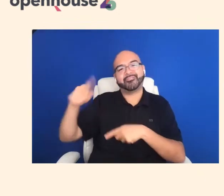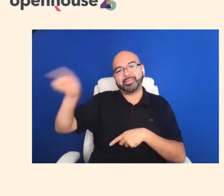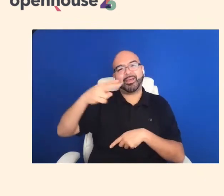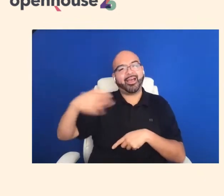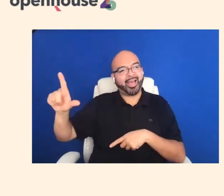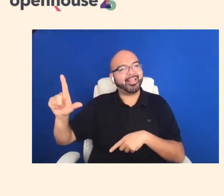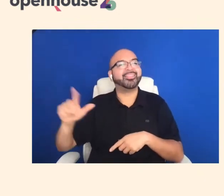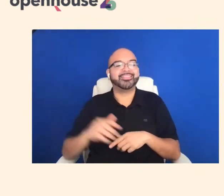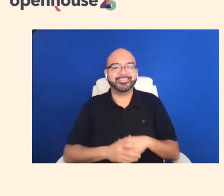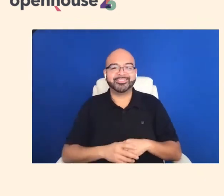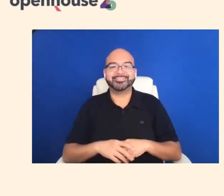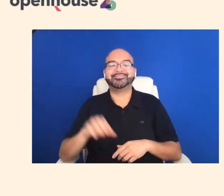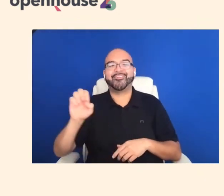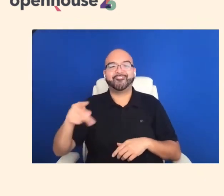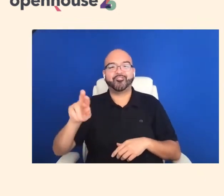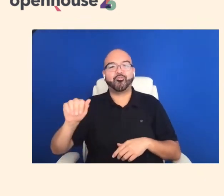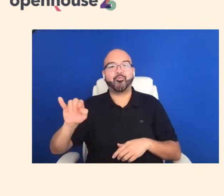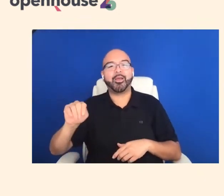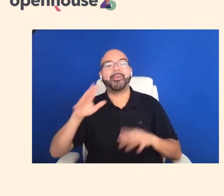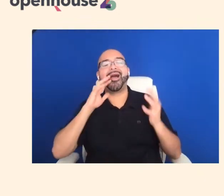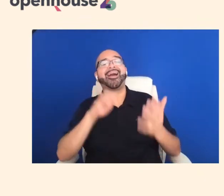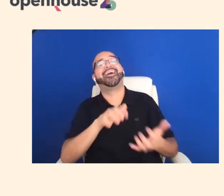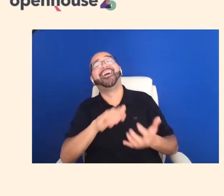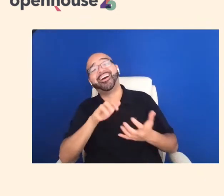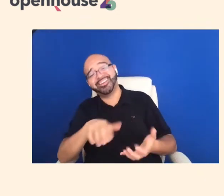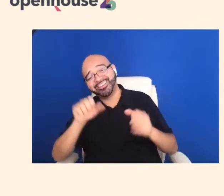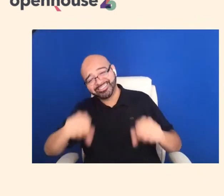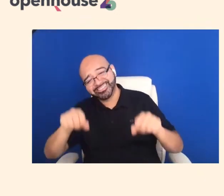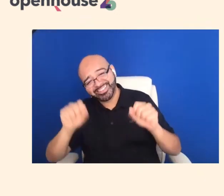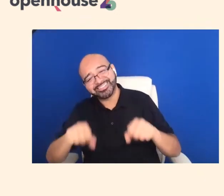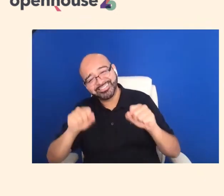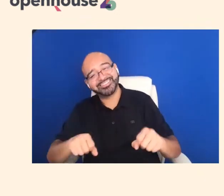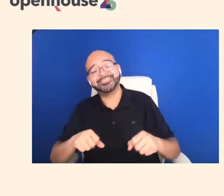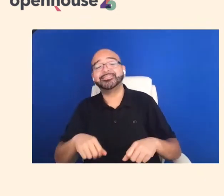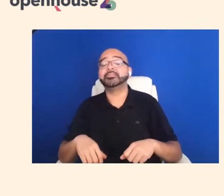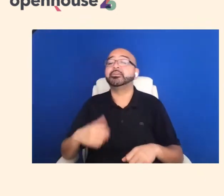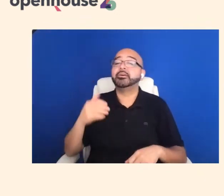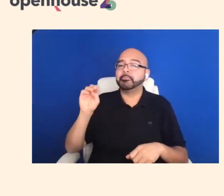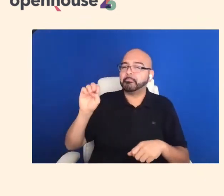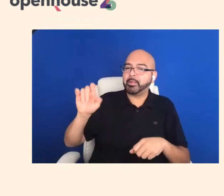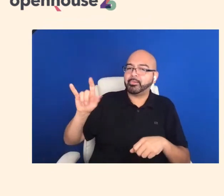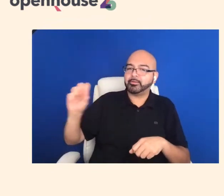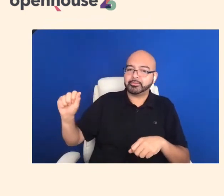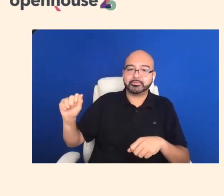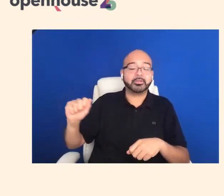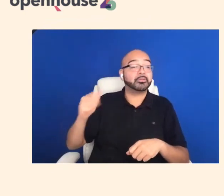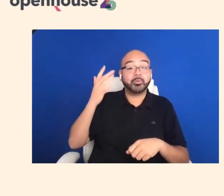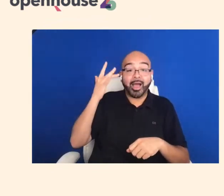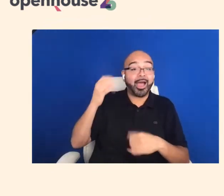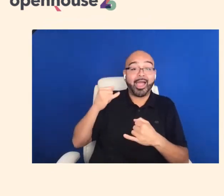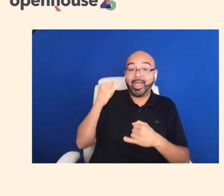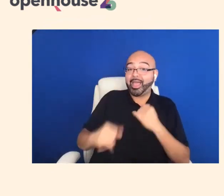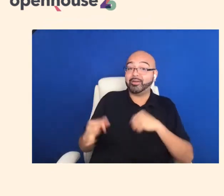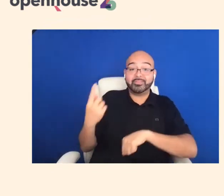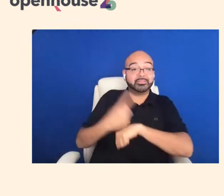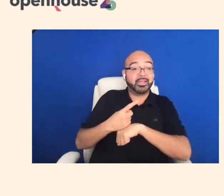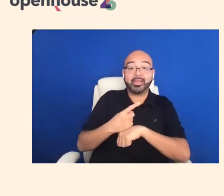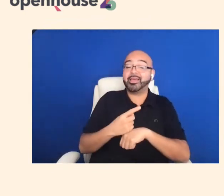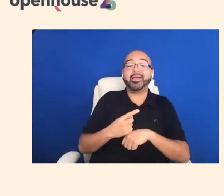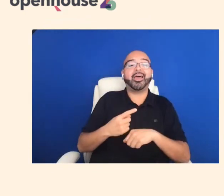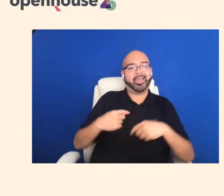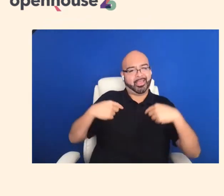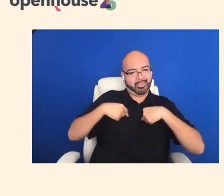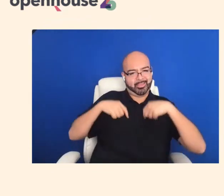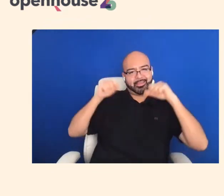Yes, absolutely. Because I at mean, the end of the day, no one is going to advocate for you better than